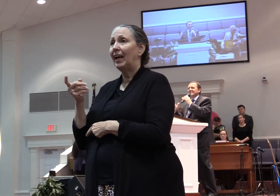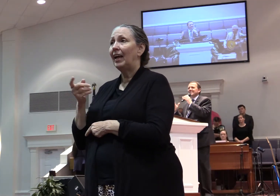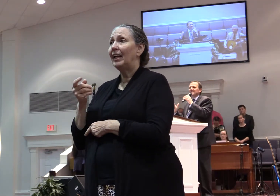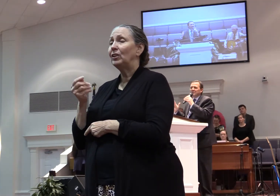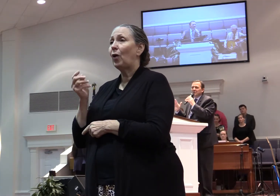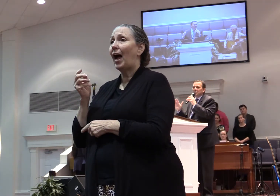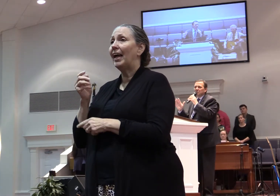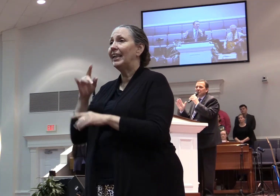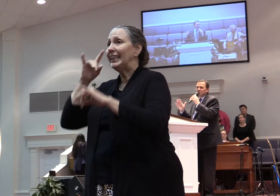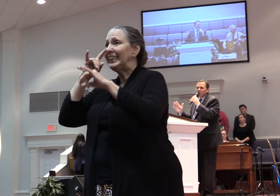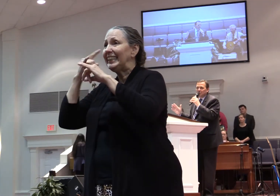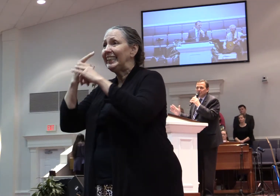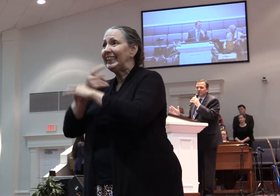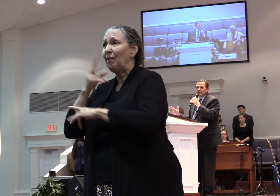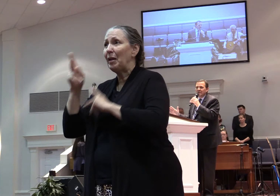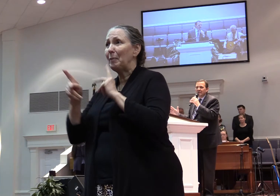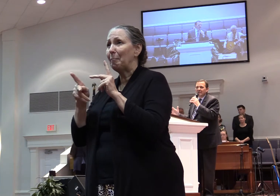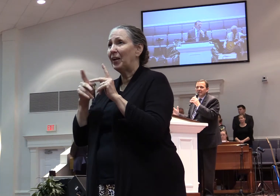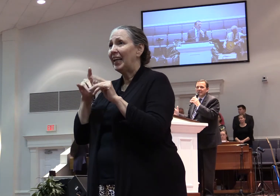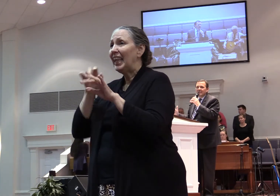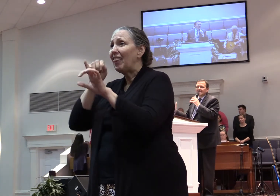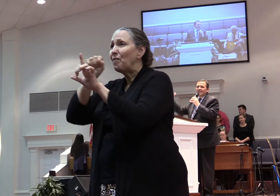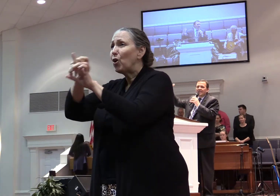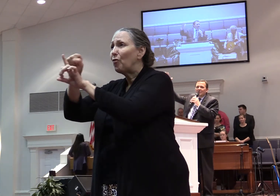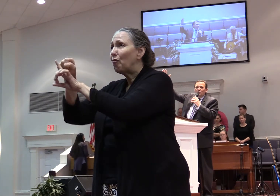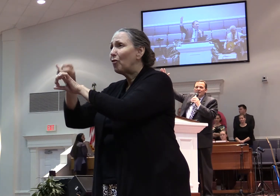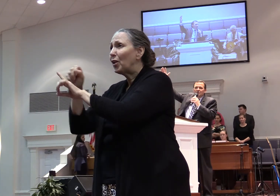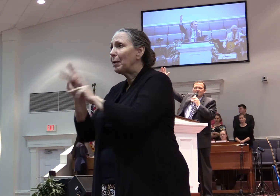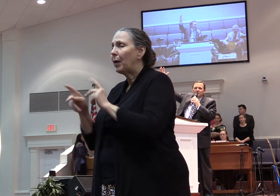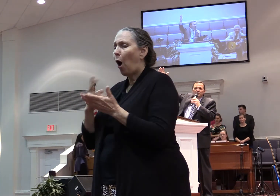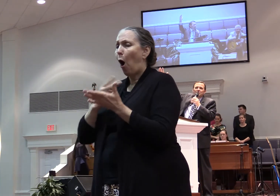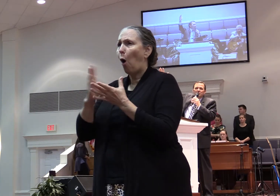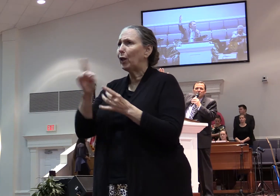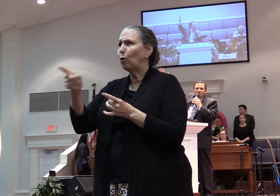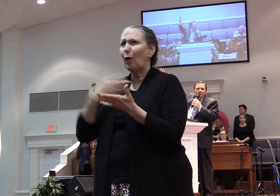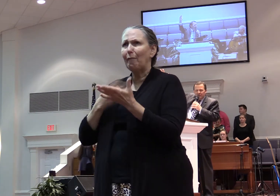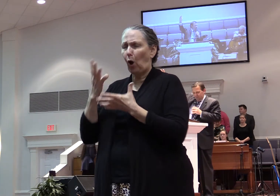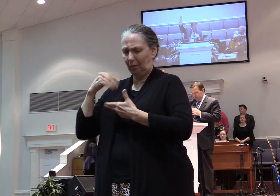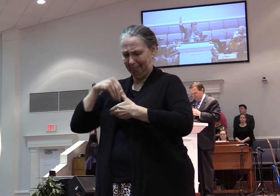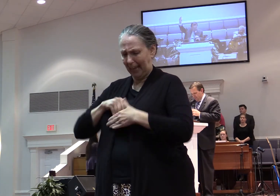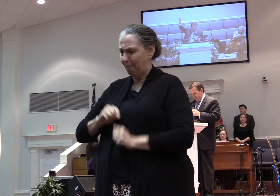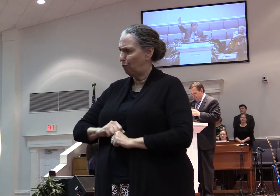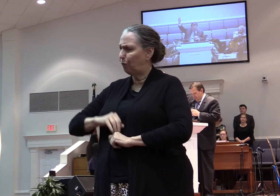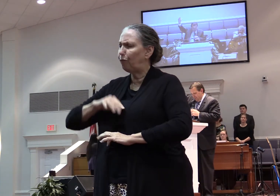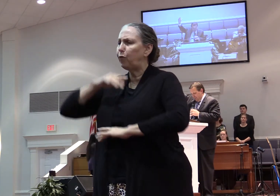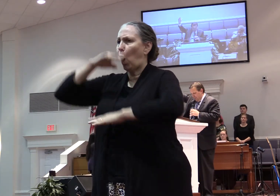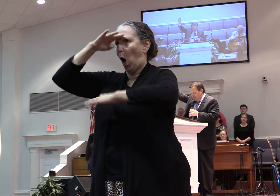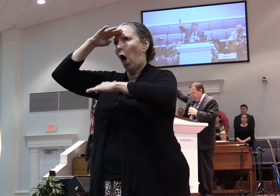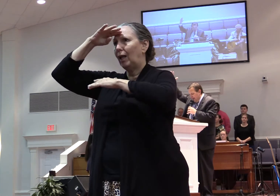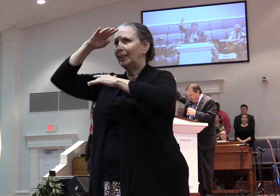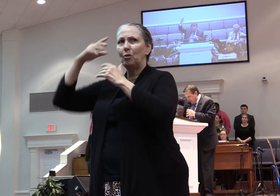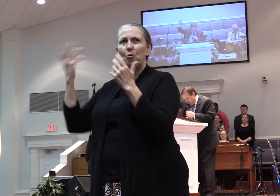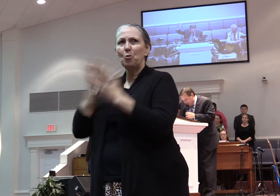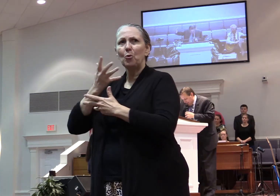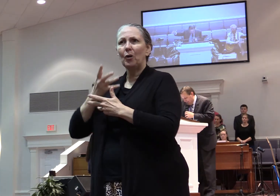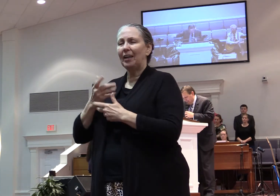is deceiving people by the droves. Amen. Let's not let Holy Ghost filled people be one of them. Right. Amen. He